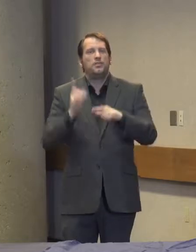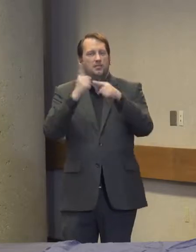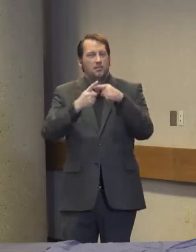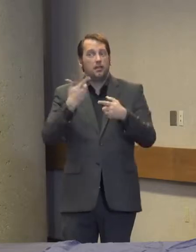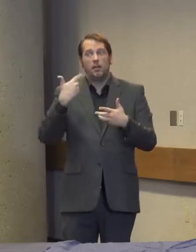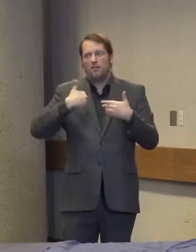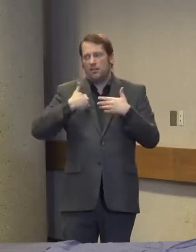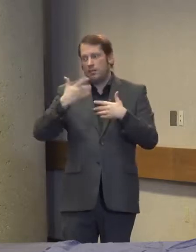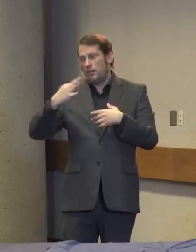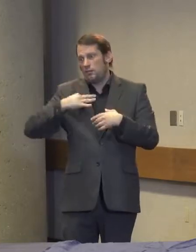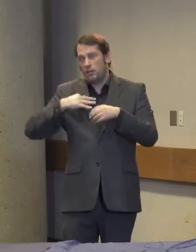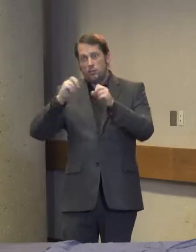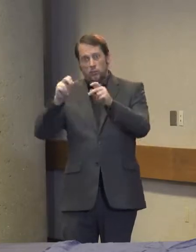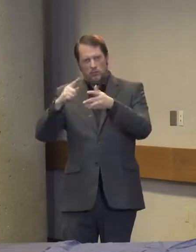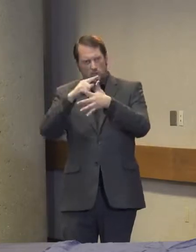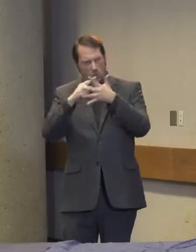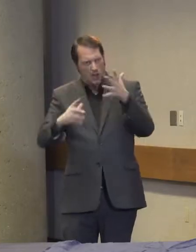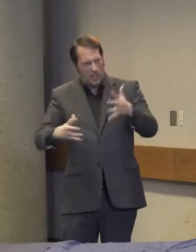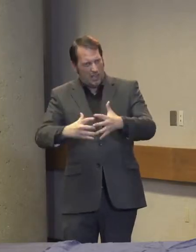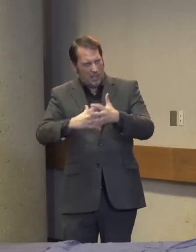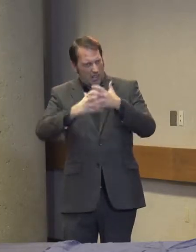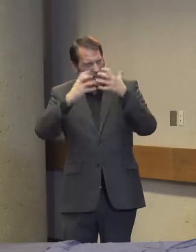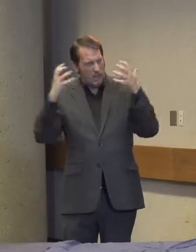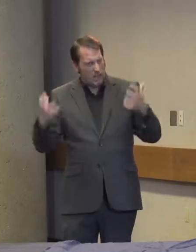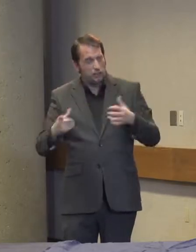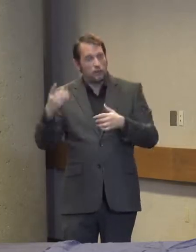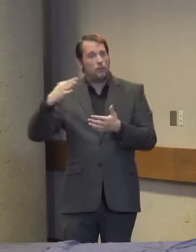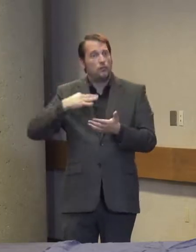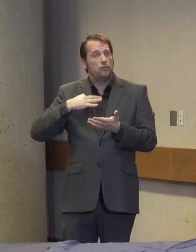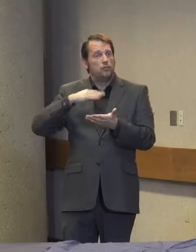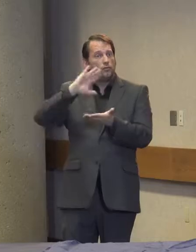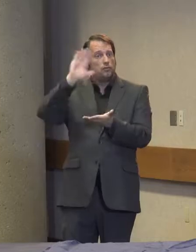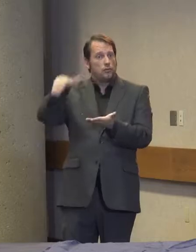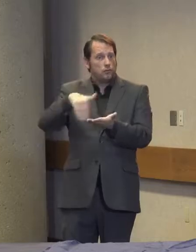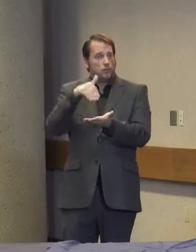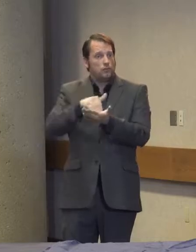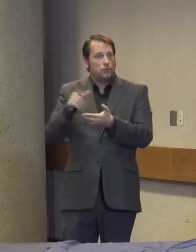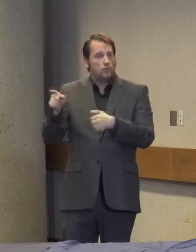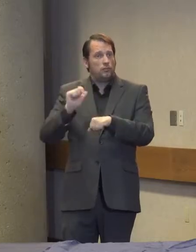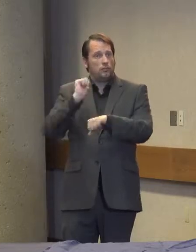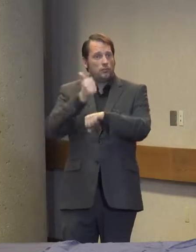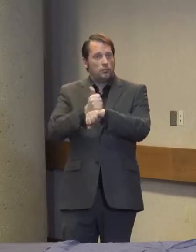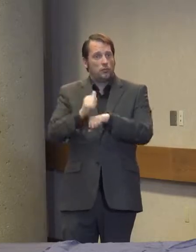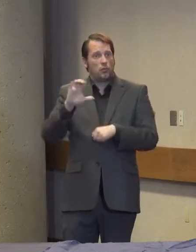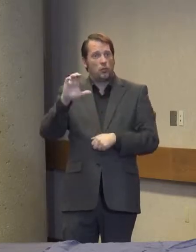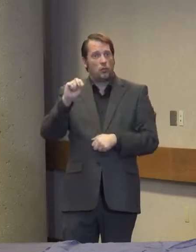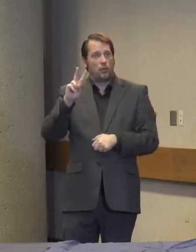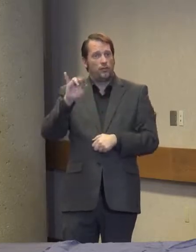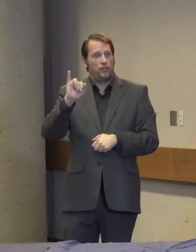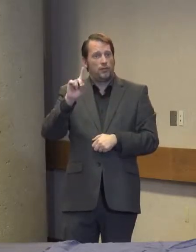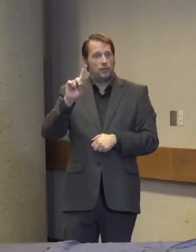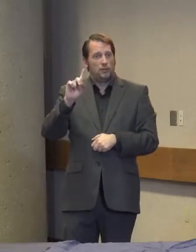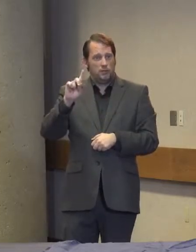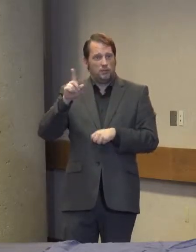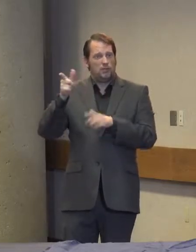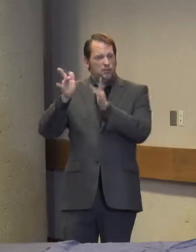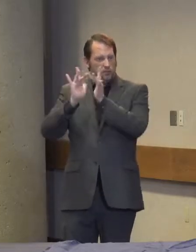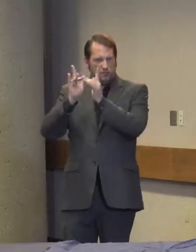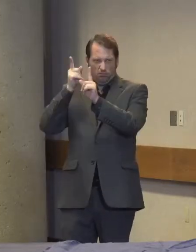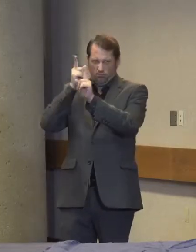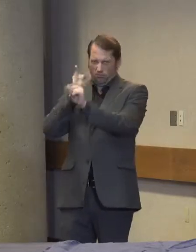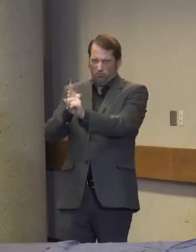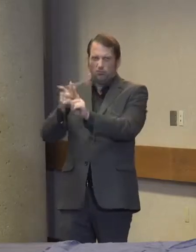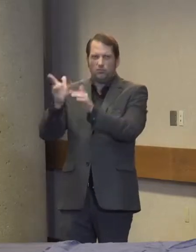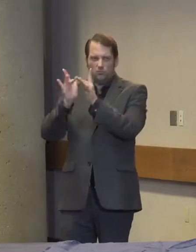come up. Our volunteer center has established a COVID-specific website where people can actually register